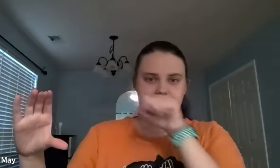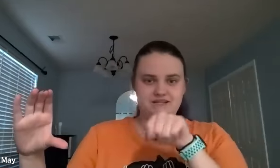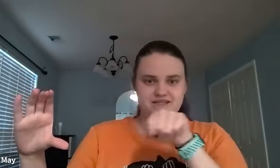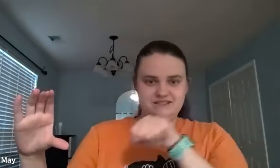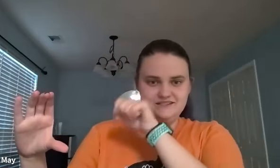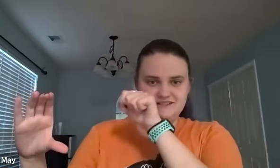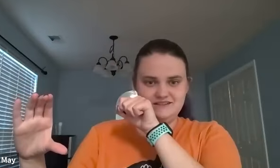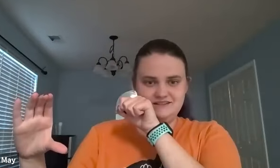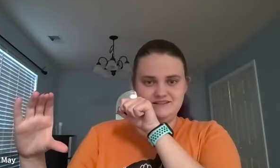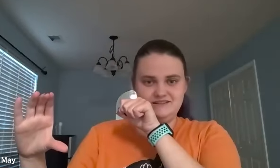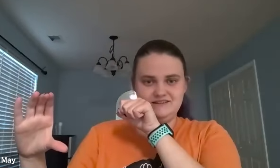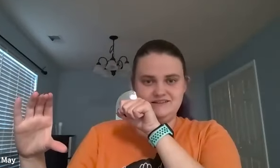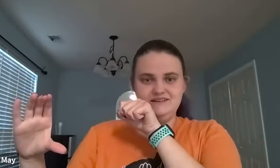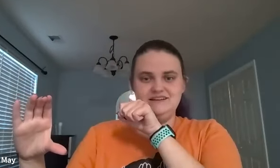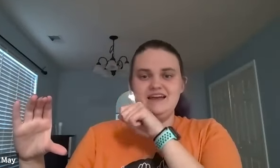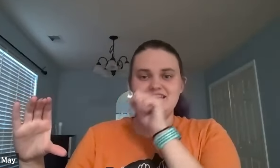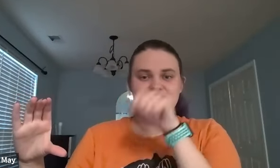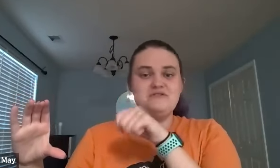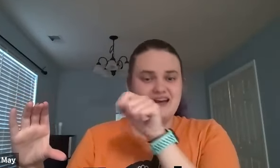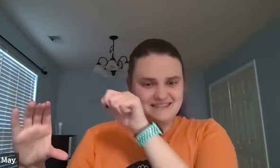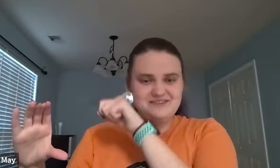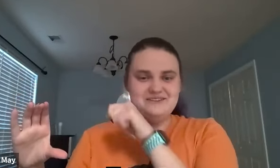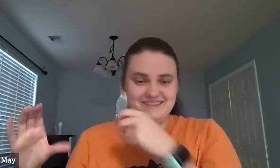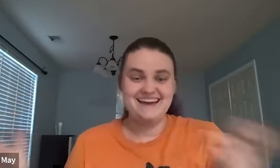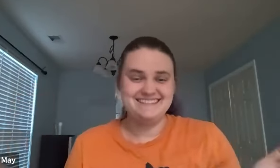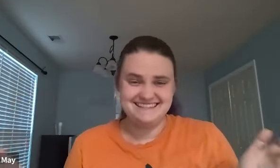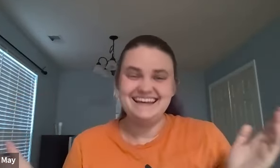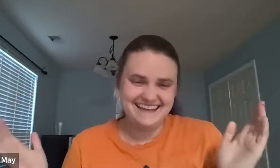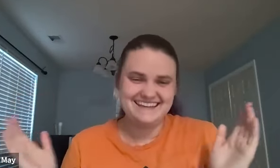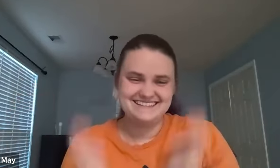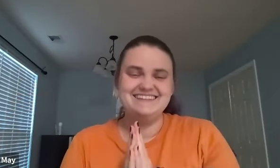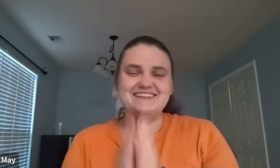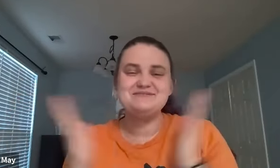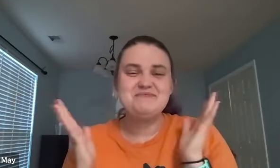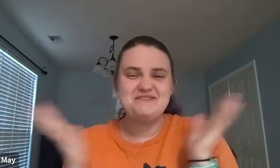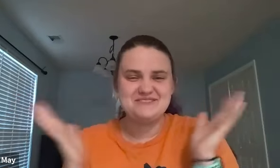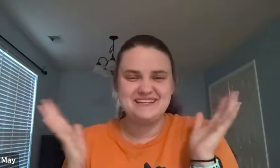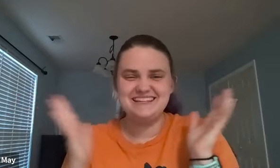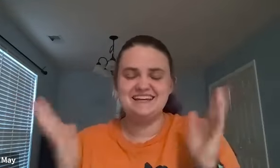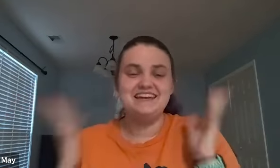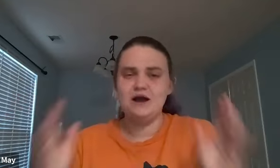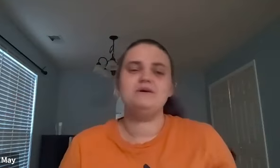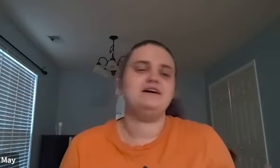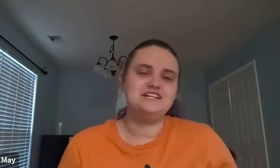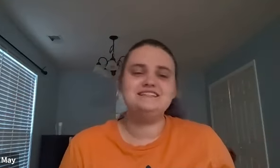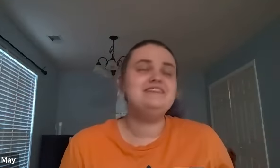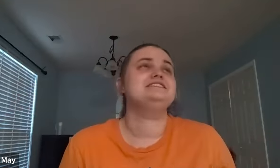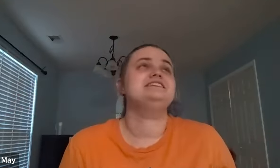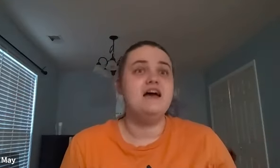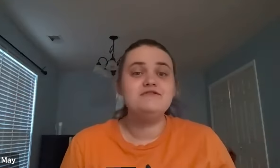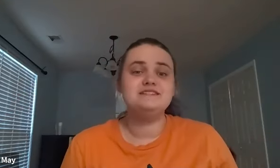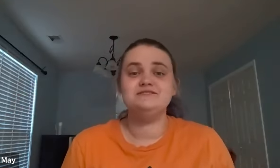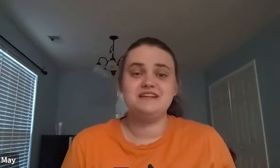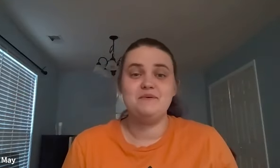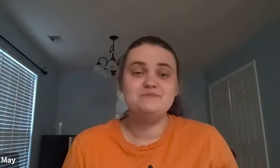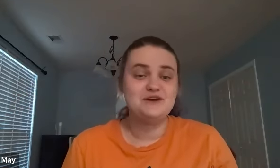it. And so that's how you, yes. This is one of my favorite things. Again, oh my gosh, I say this every single time. I'm sorry.